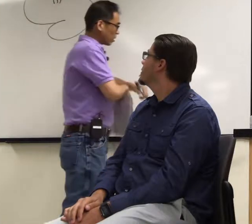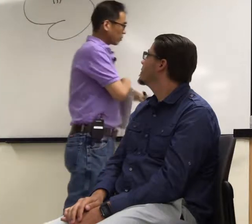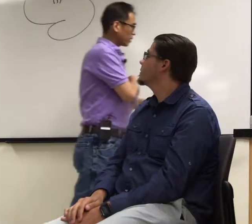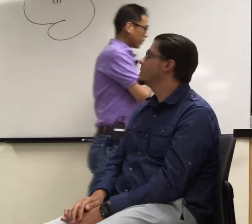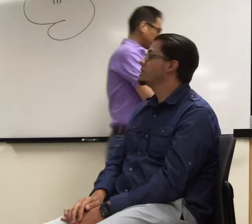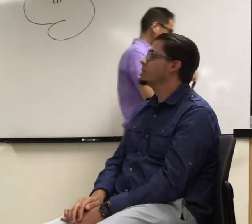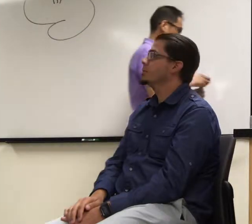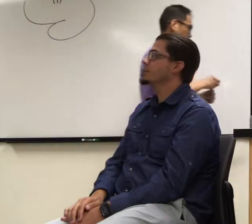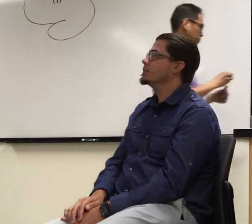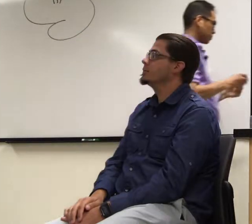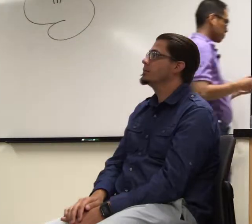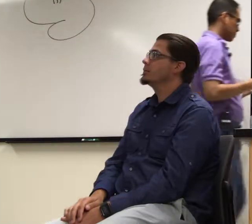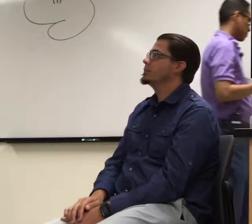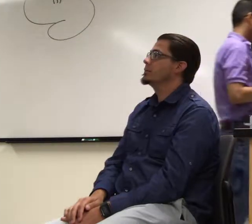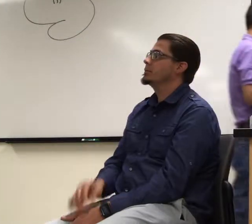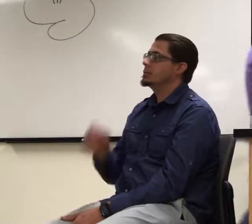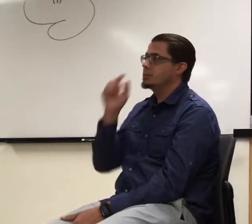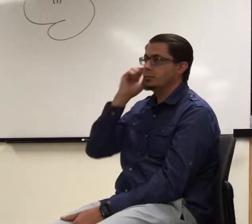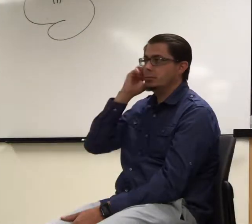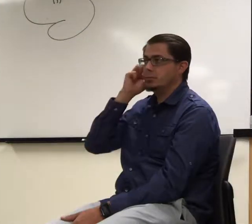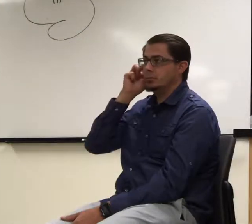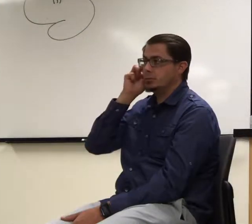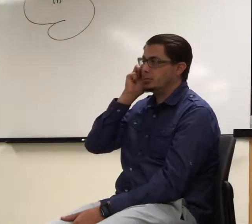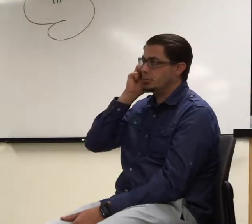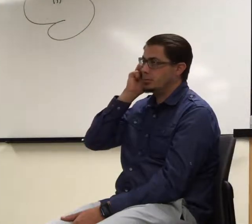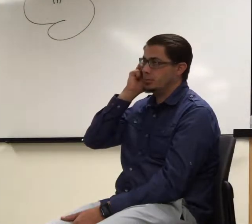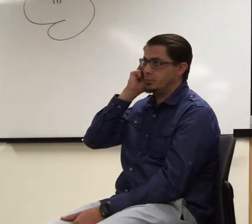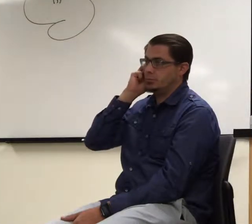Let me draw it right there too.